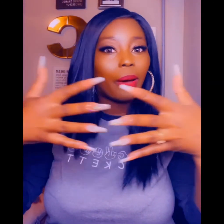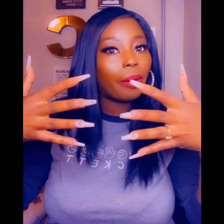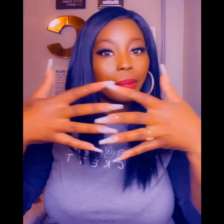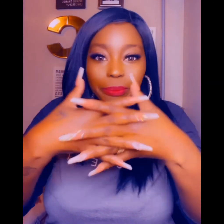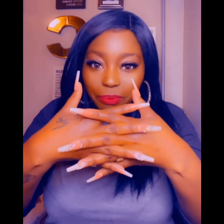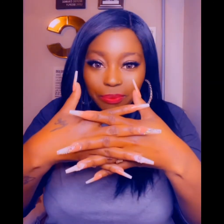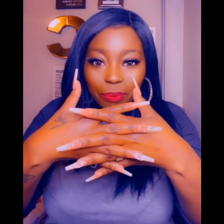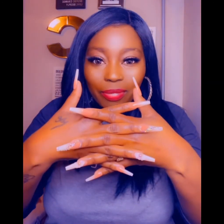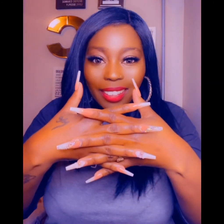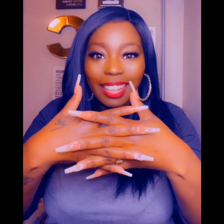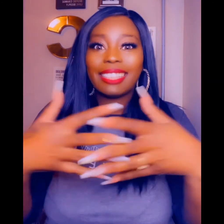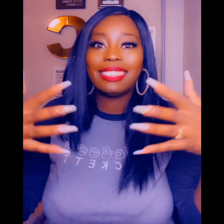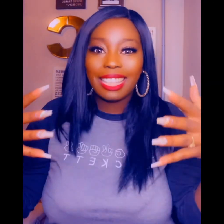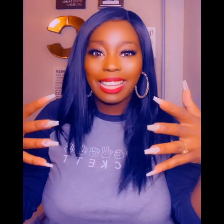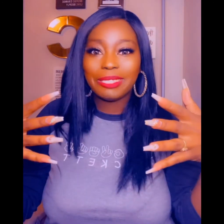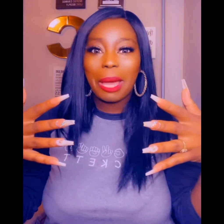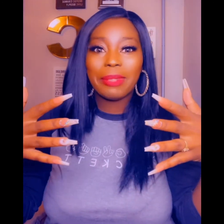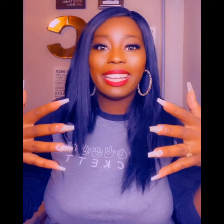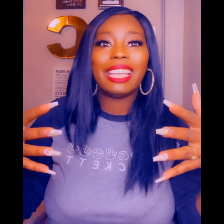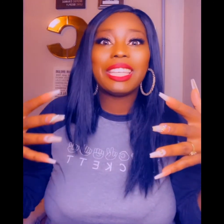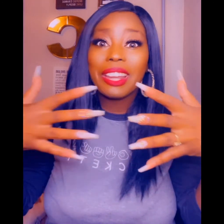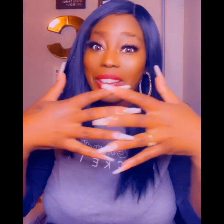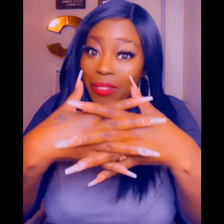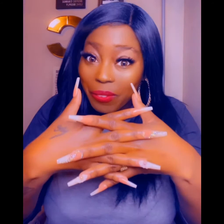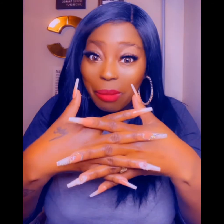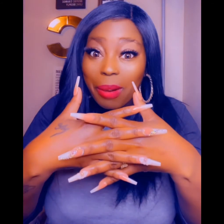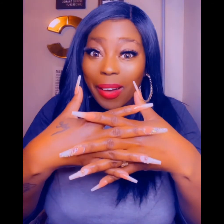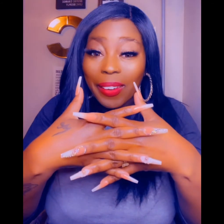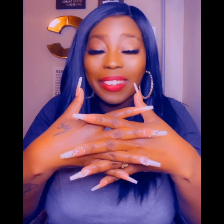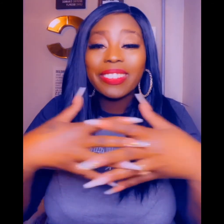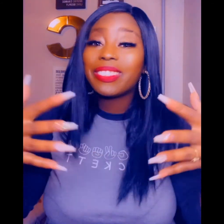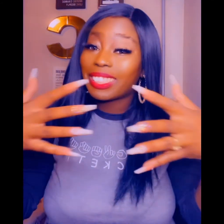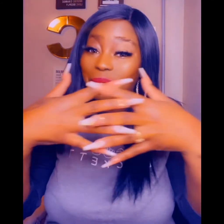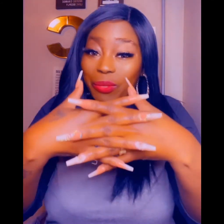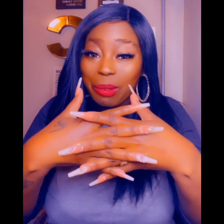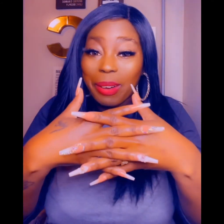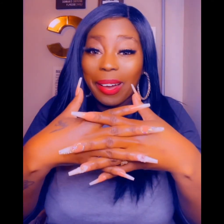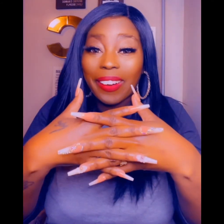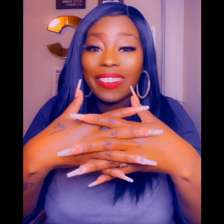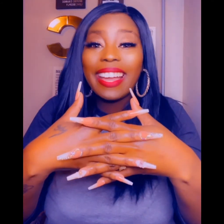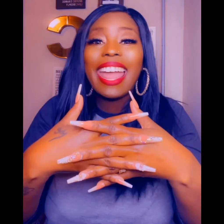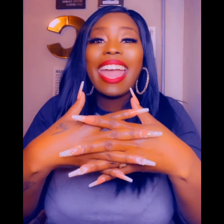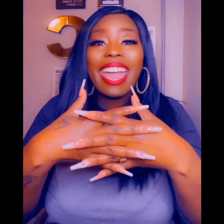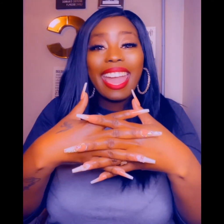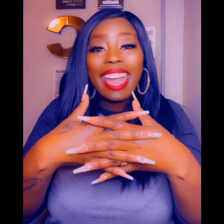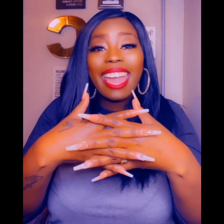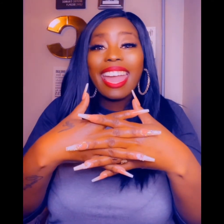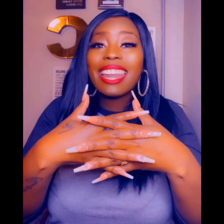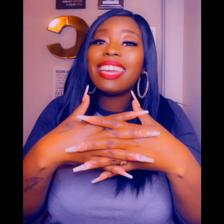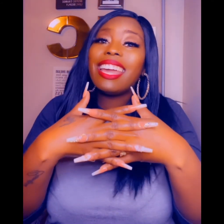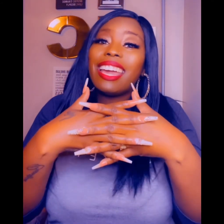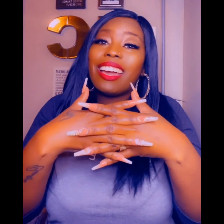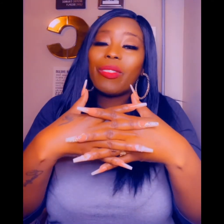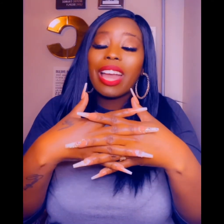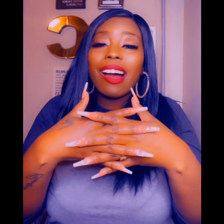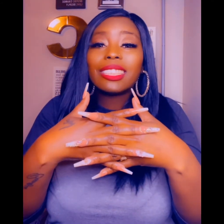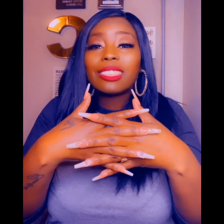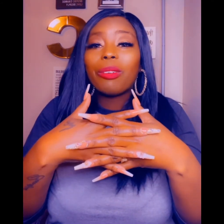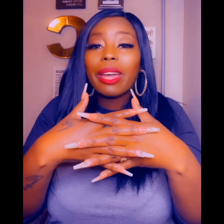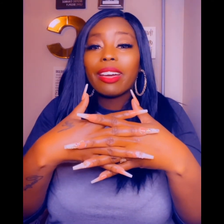football, like the teams coming together. Football, we watched some football, and we also wake up to